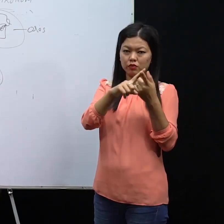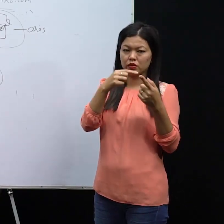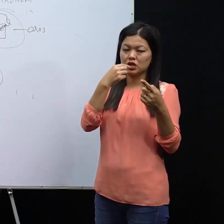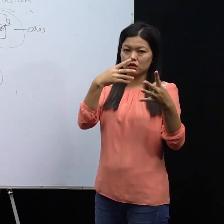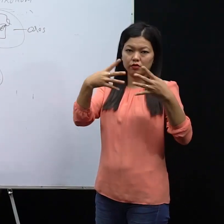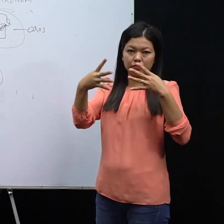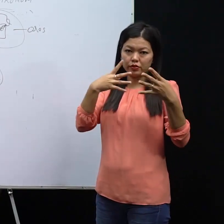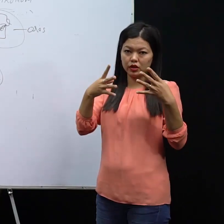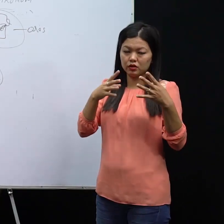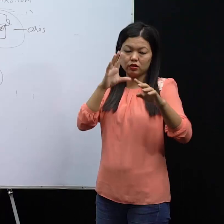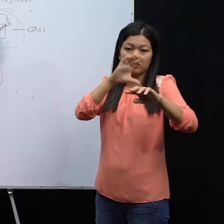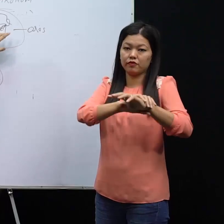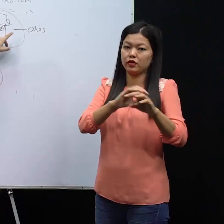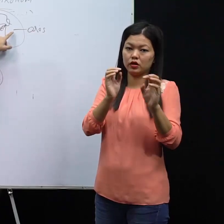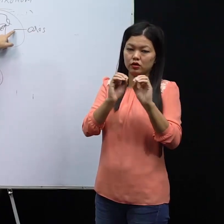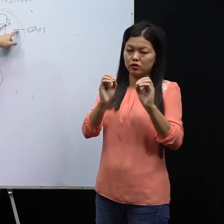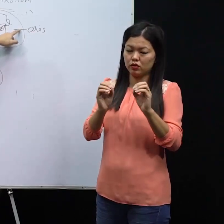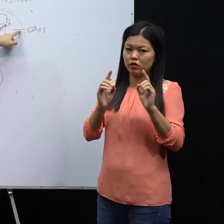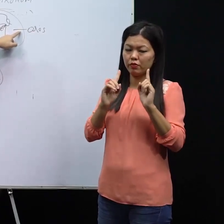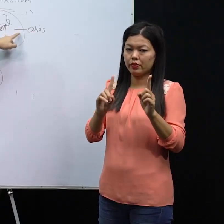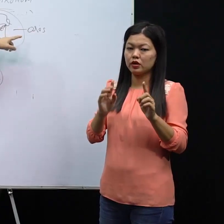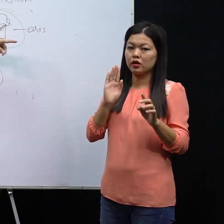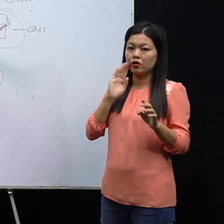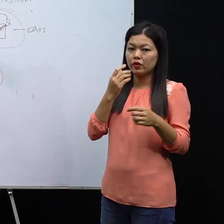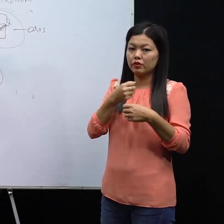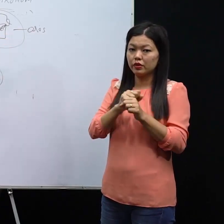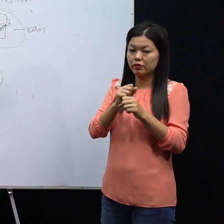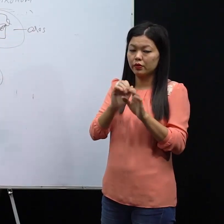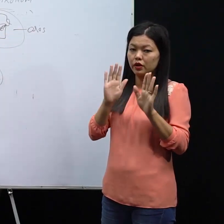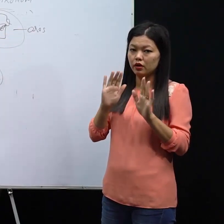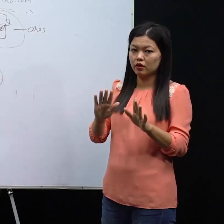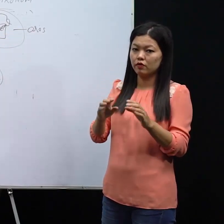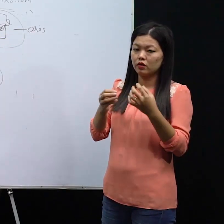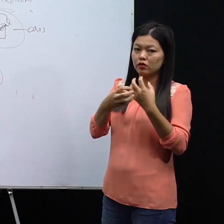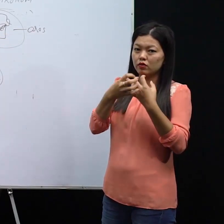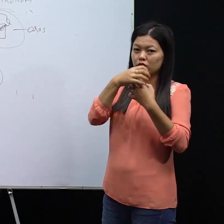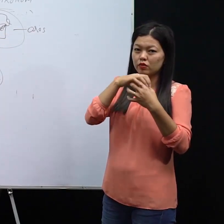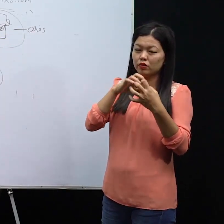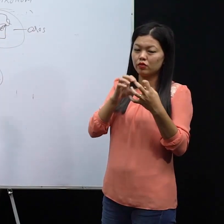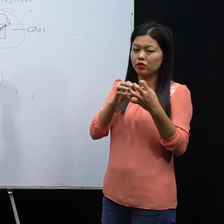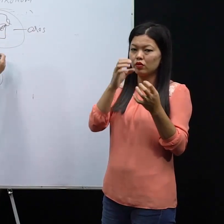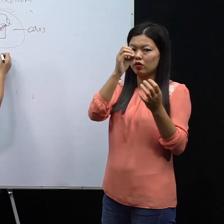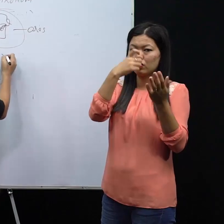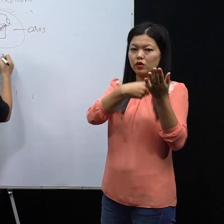finished product like that. So metals will be surrounded by the pores. So metals have to go what? Extraction.